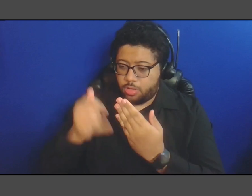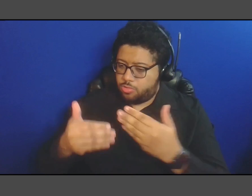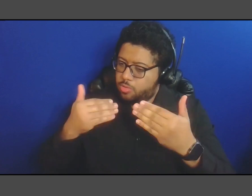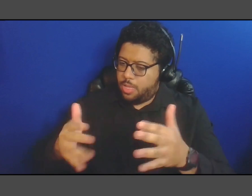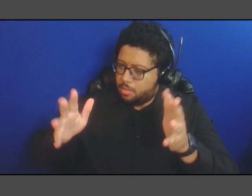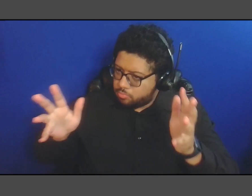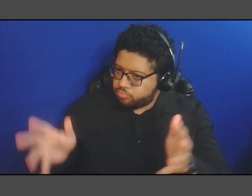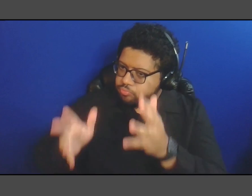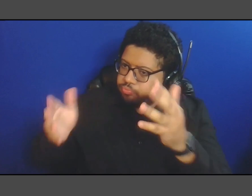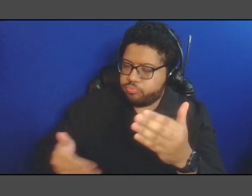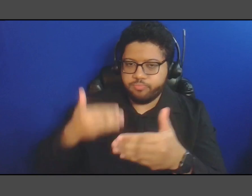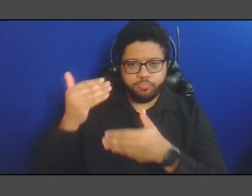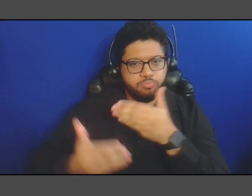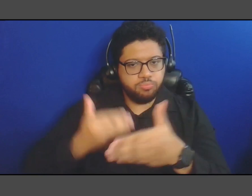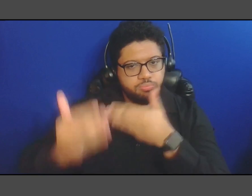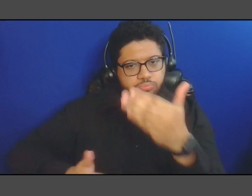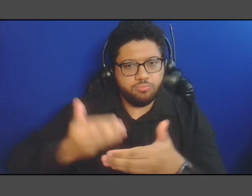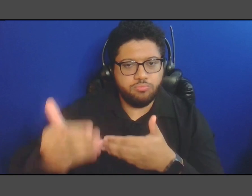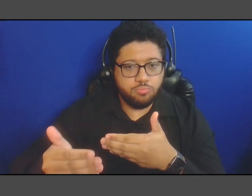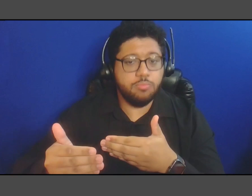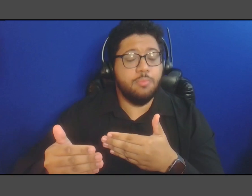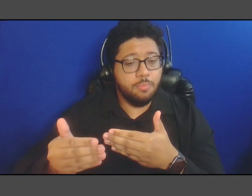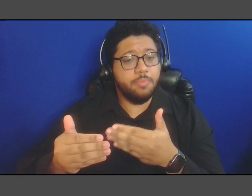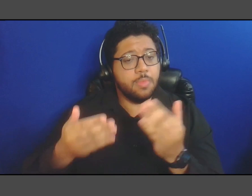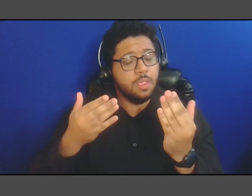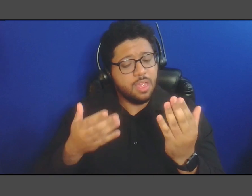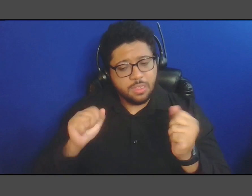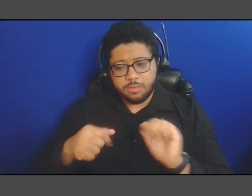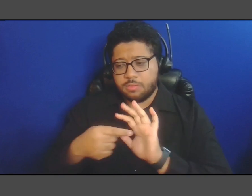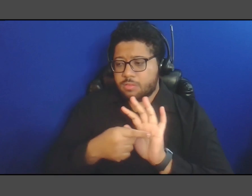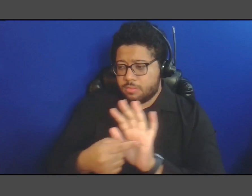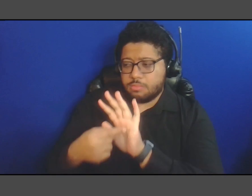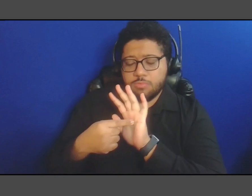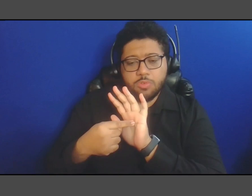that things are done in the correct way.